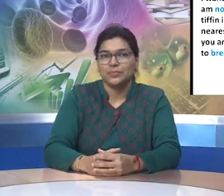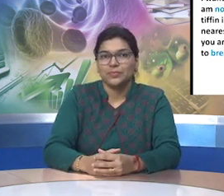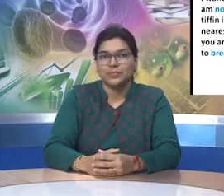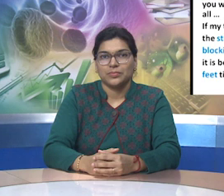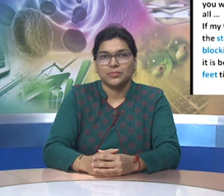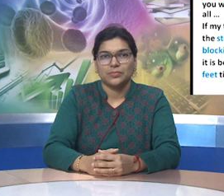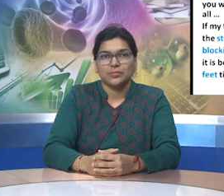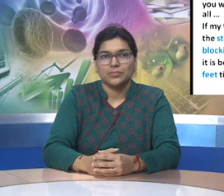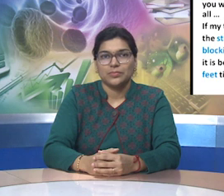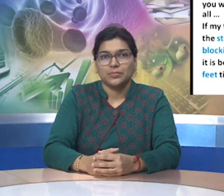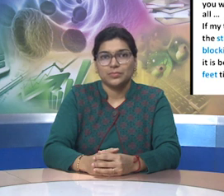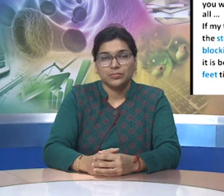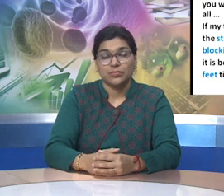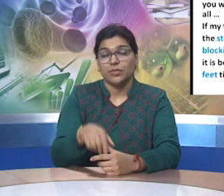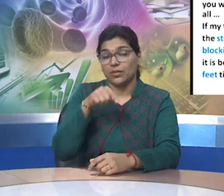afraid even to breathe.